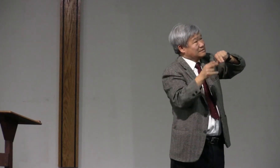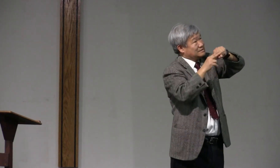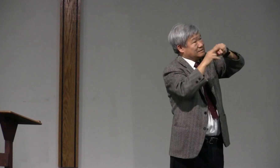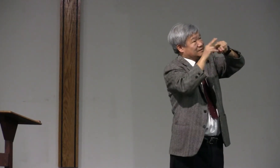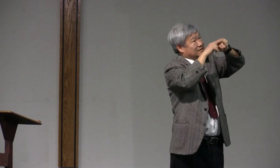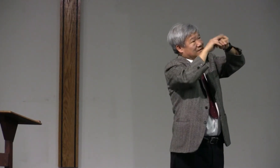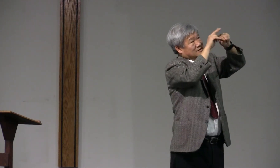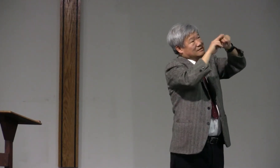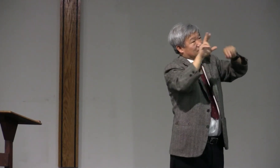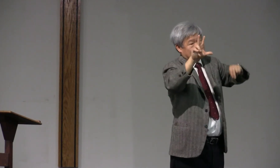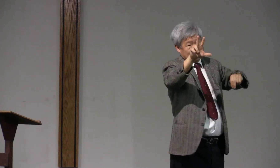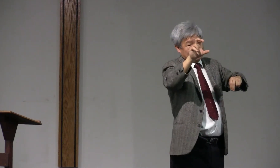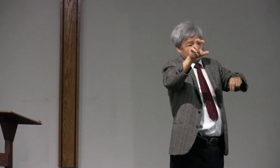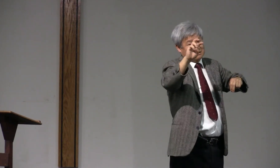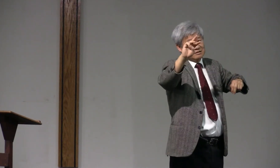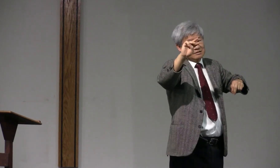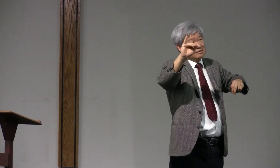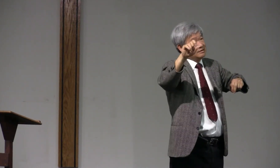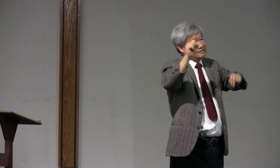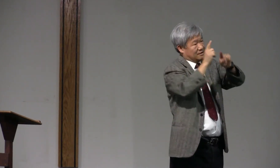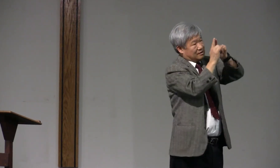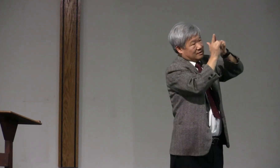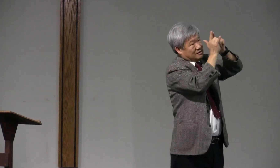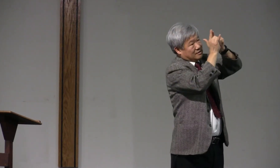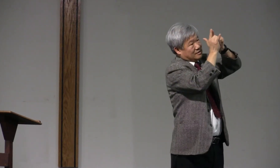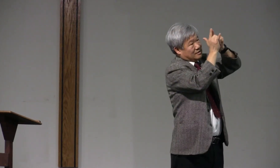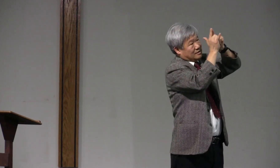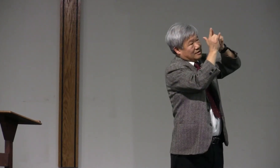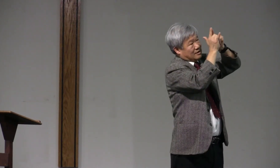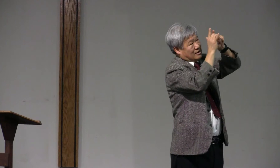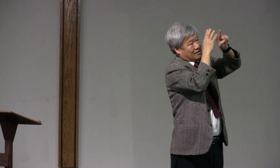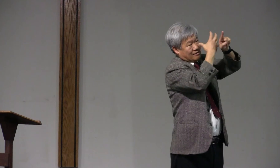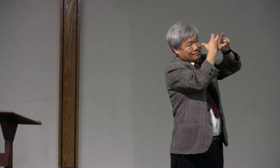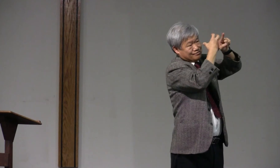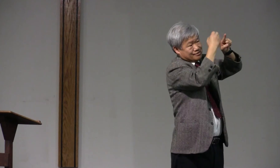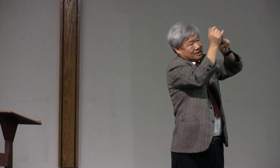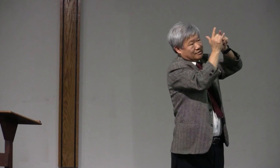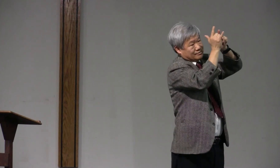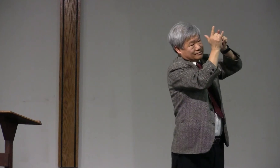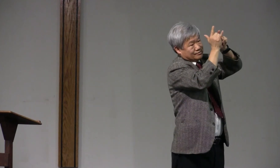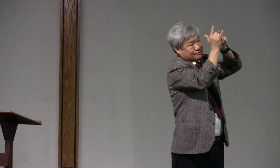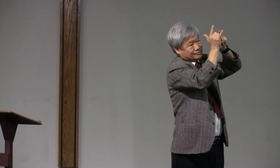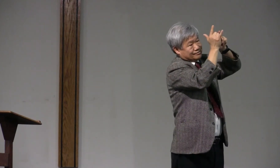If you got into a rocket, you would have to go 300 miles up.